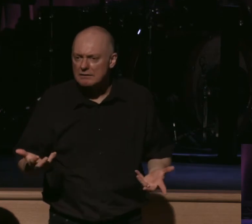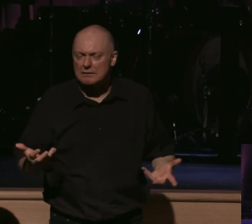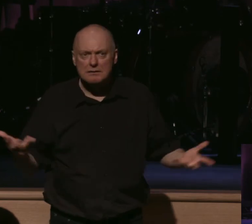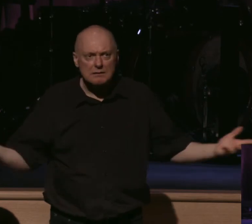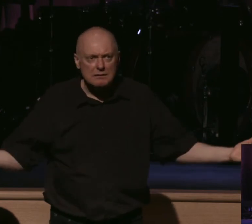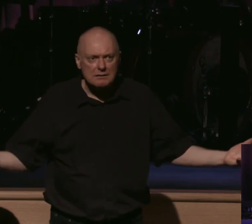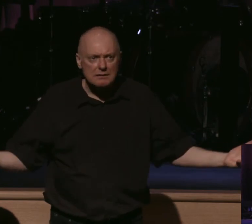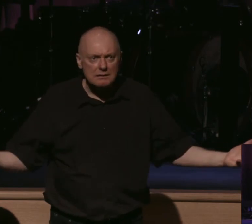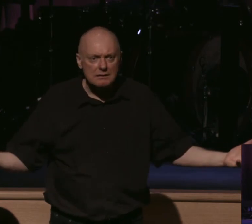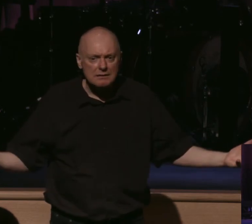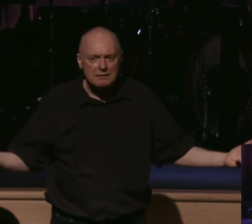Next question.